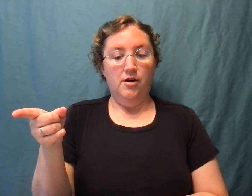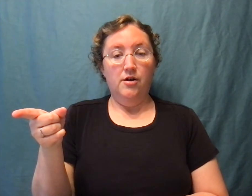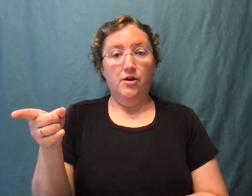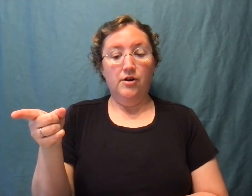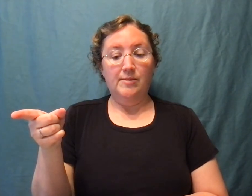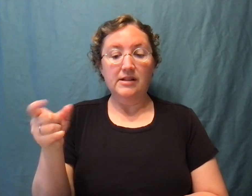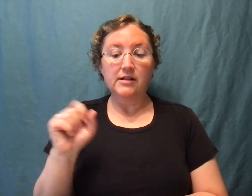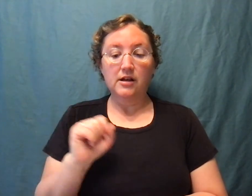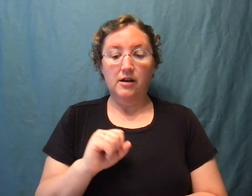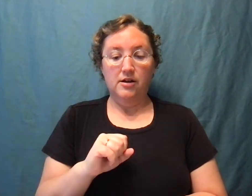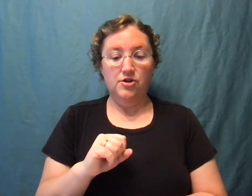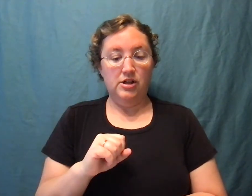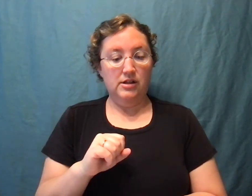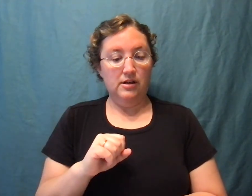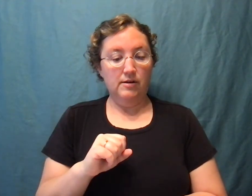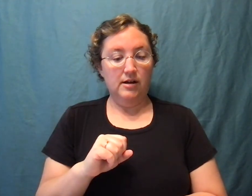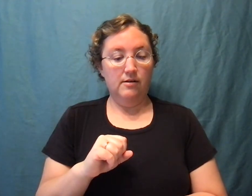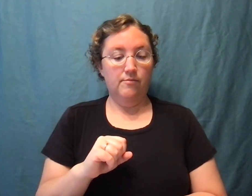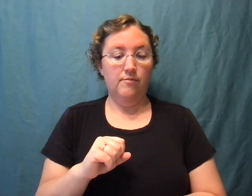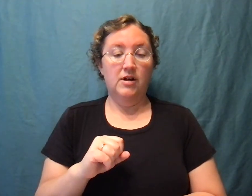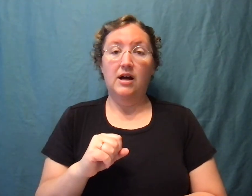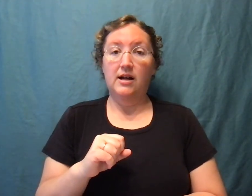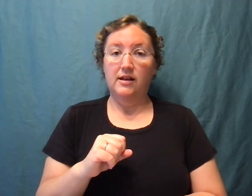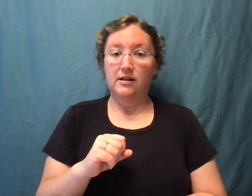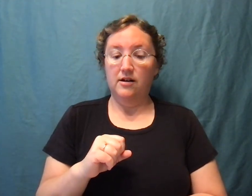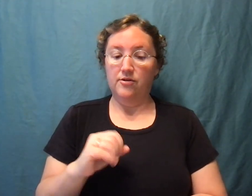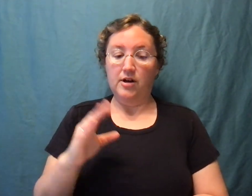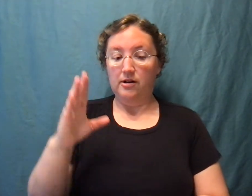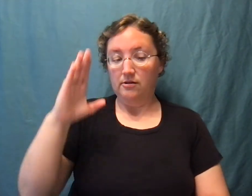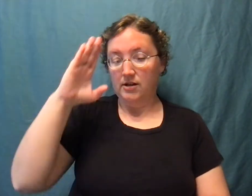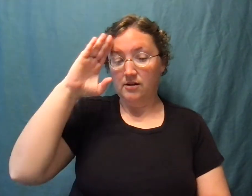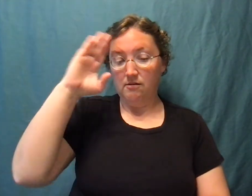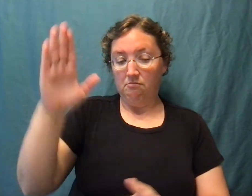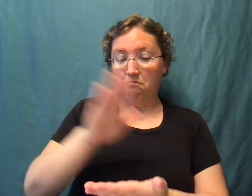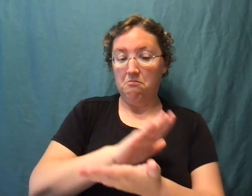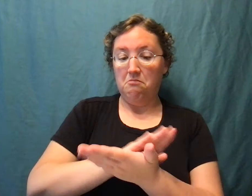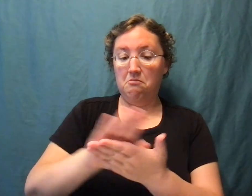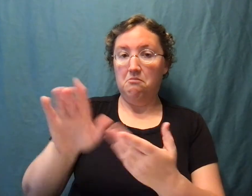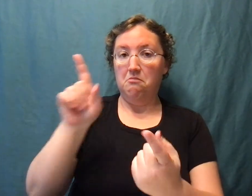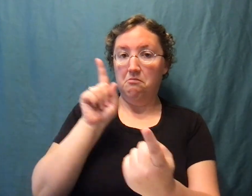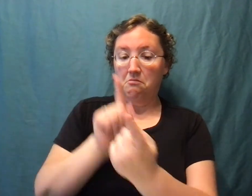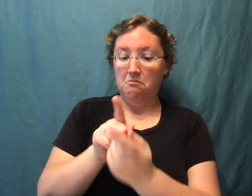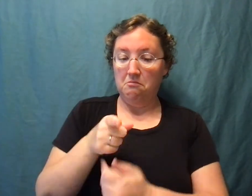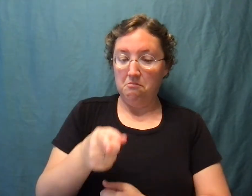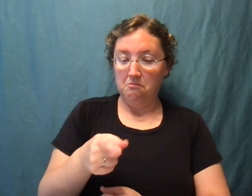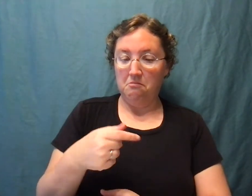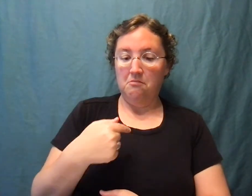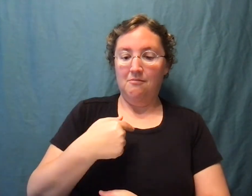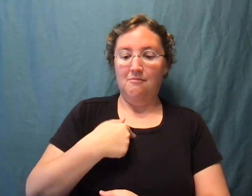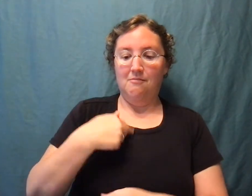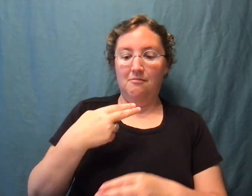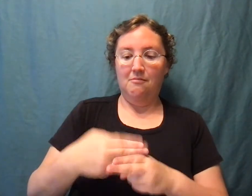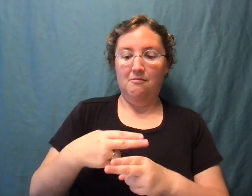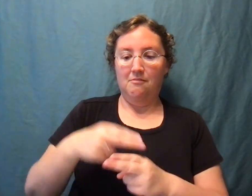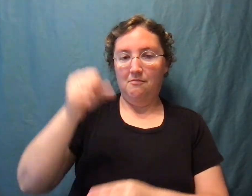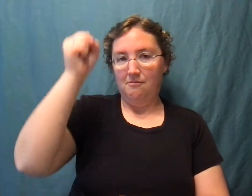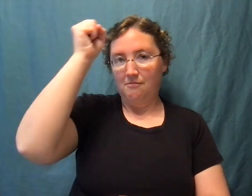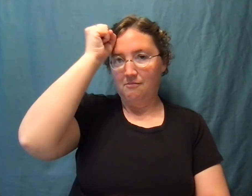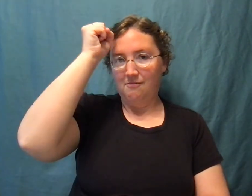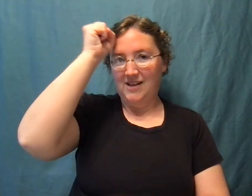Her name is Lisa, and she is hearing. And then the other character says, giving